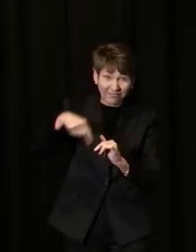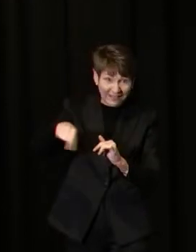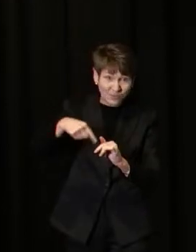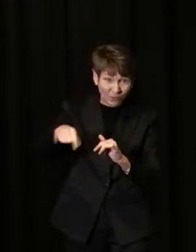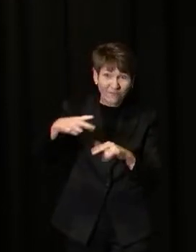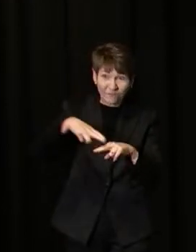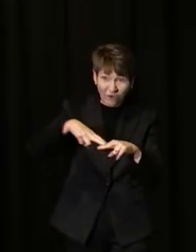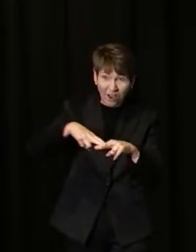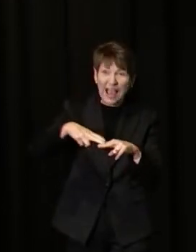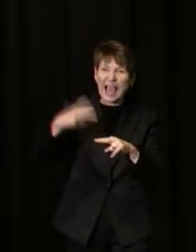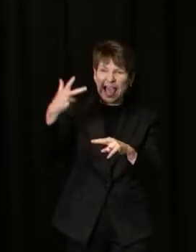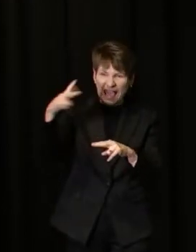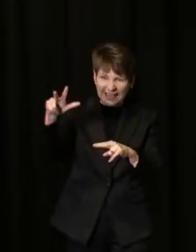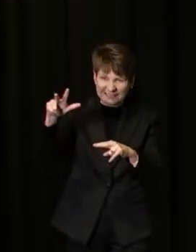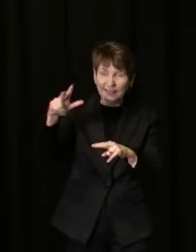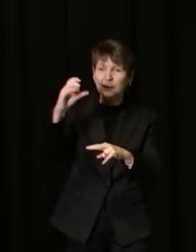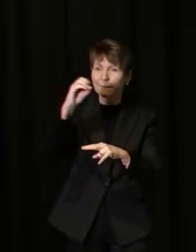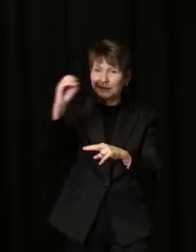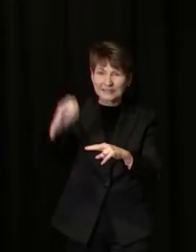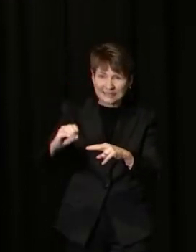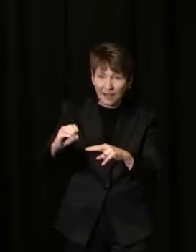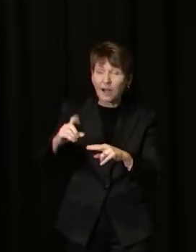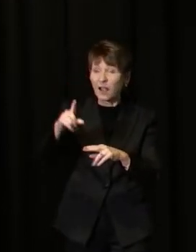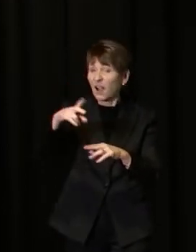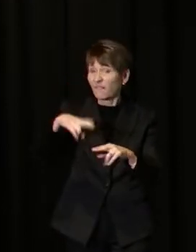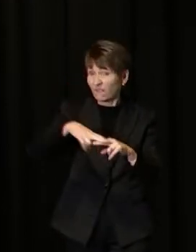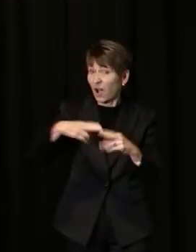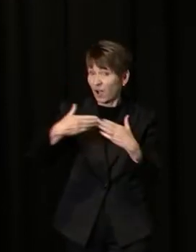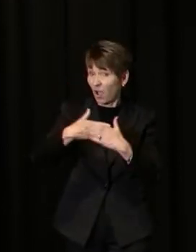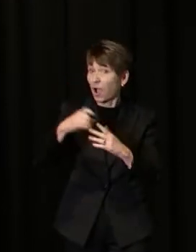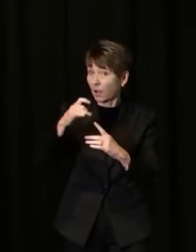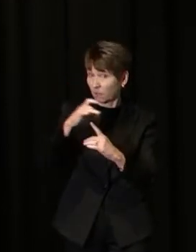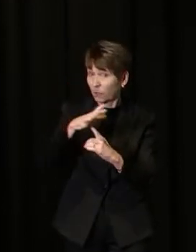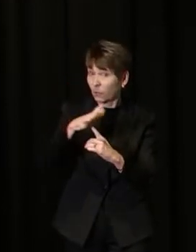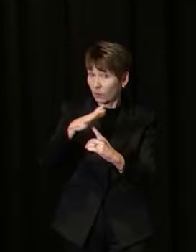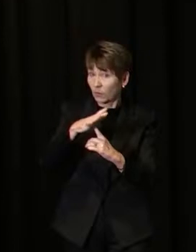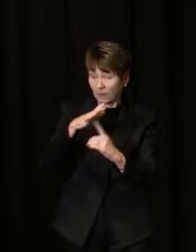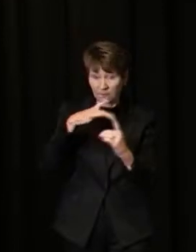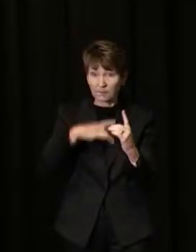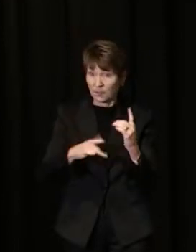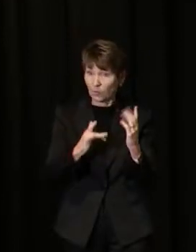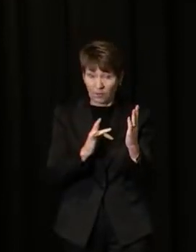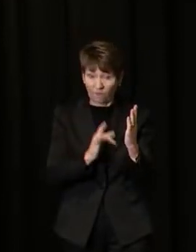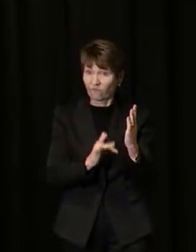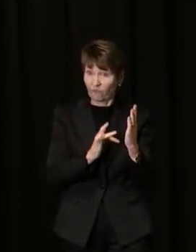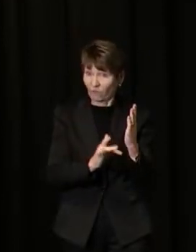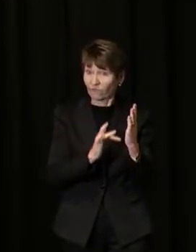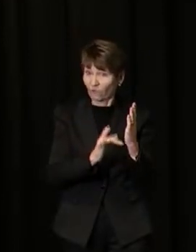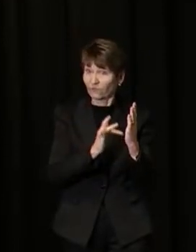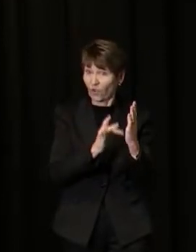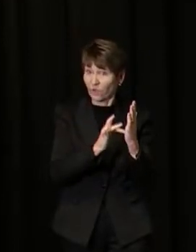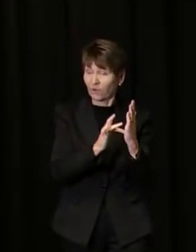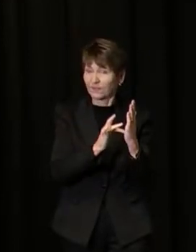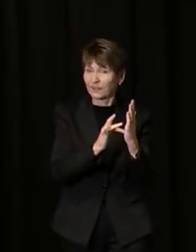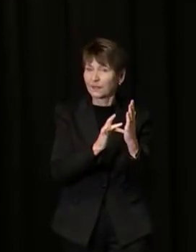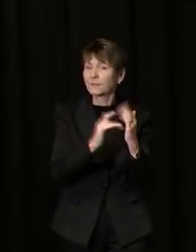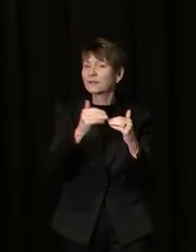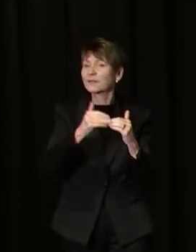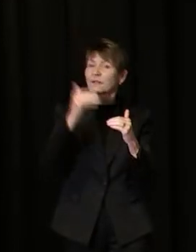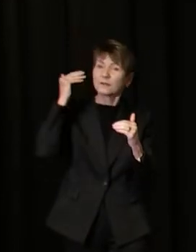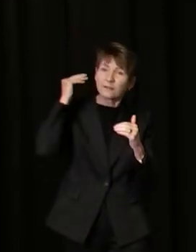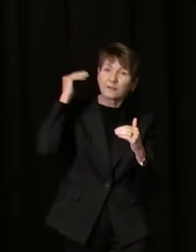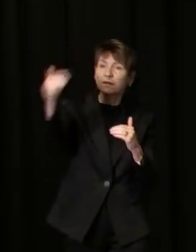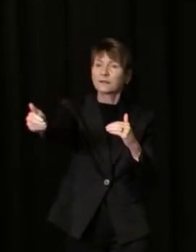up is happening. Friday night's going to be a really significant thing, really significant. But it's when we get to 90% that we really